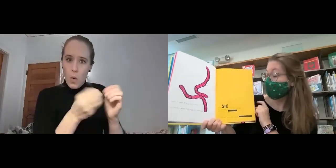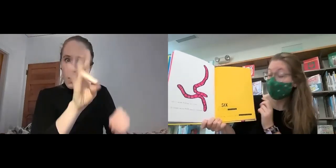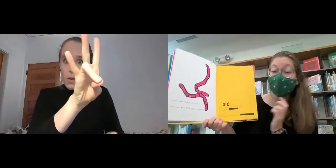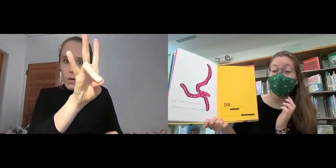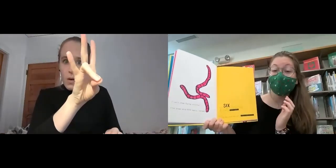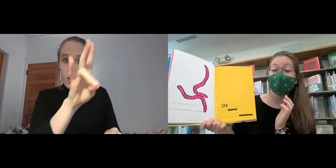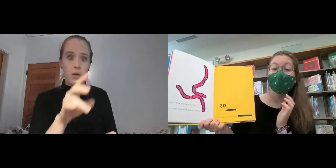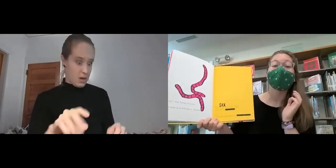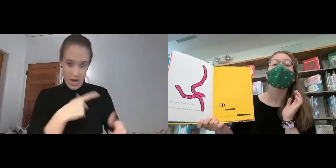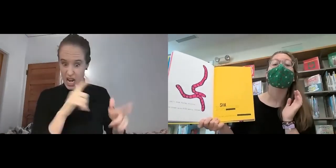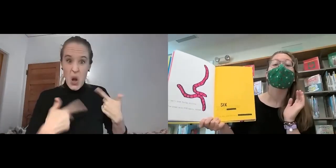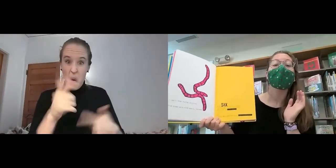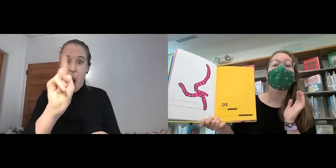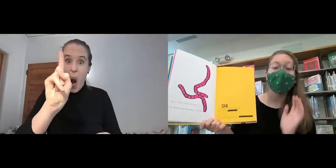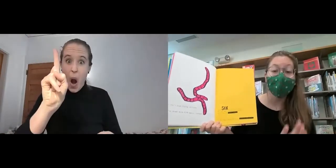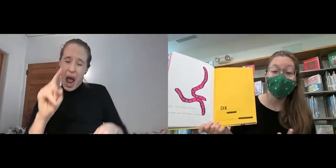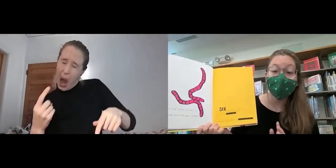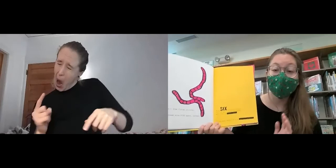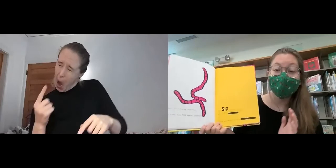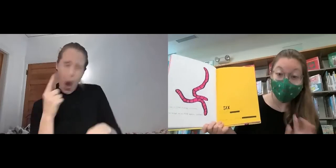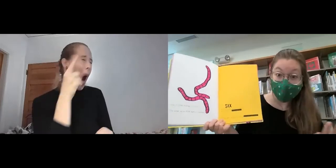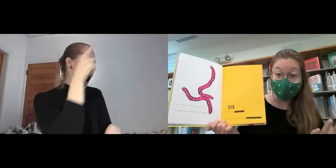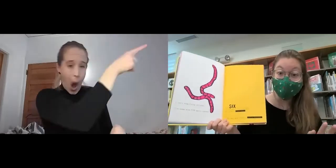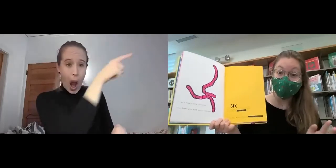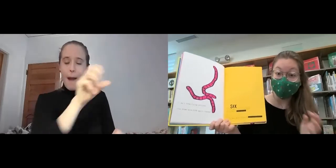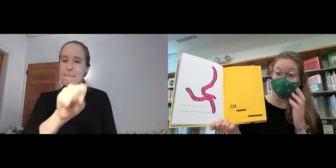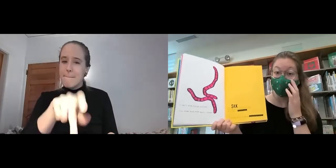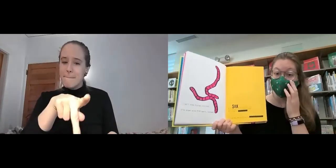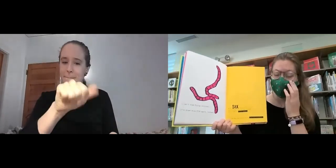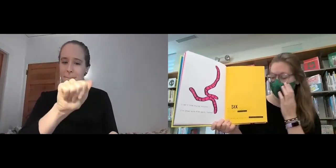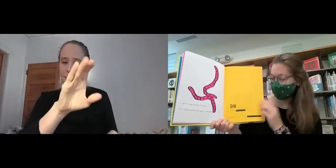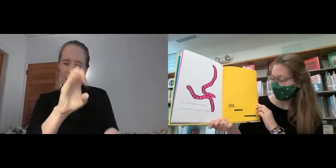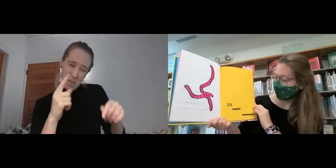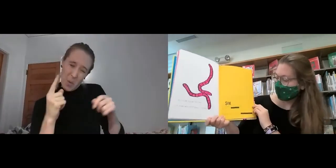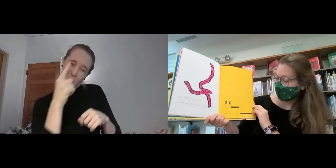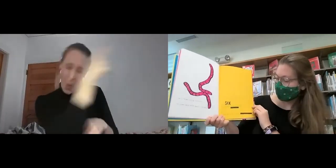who lives in outer space.